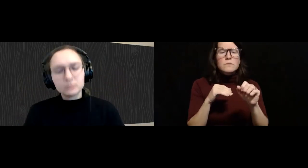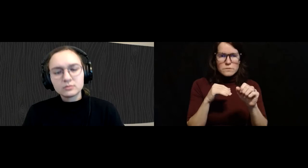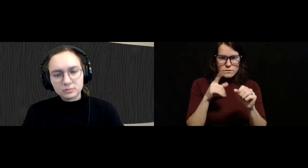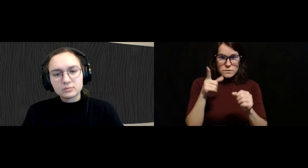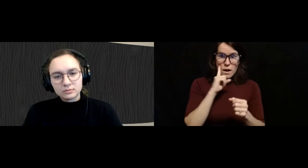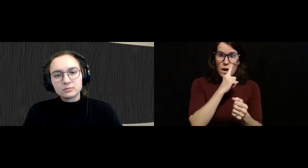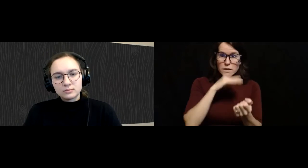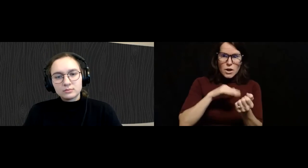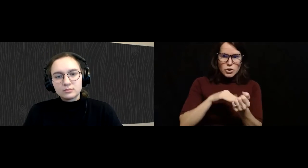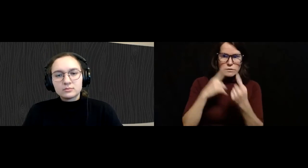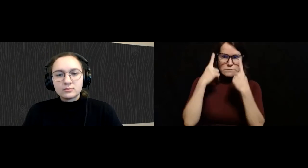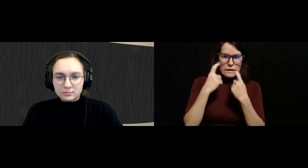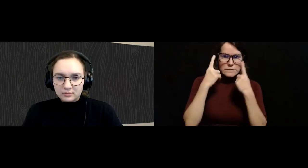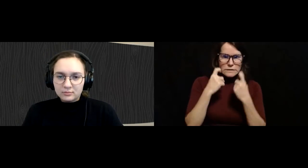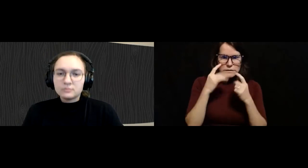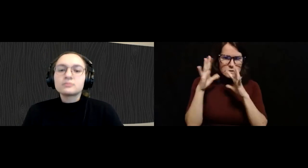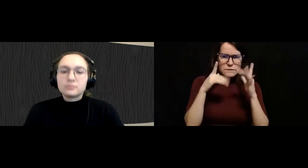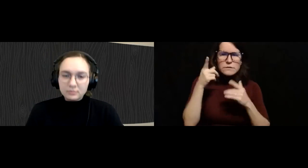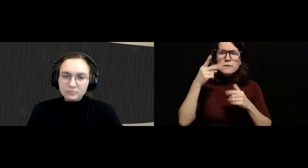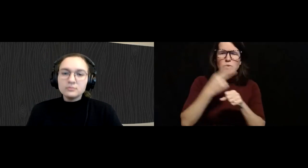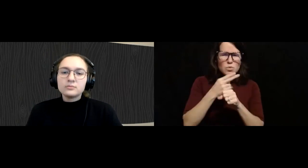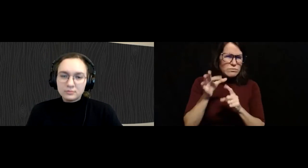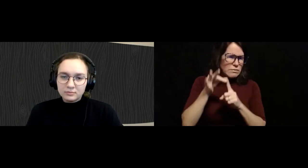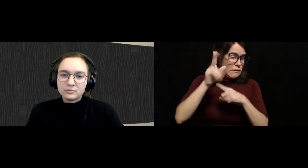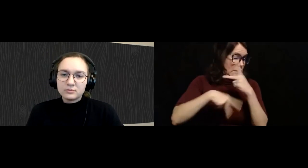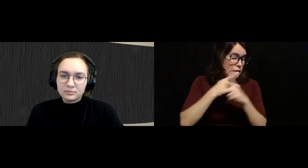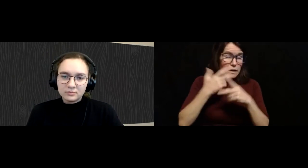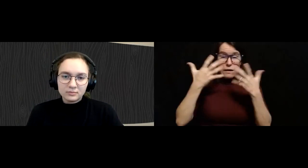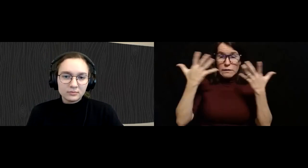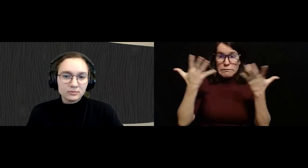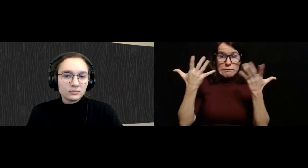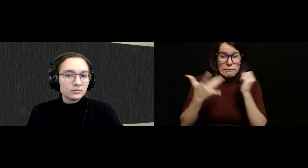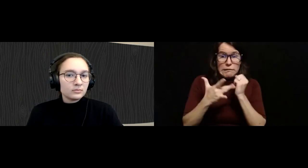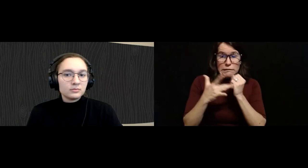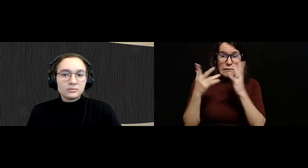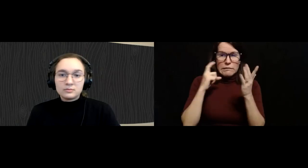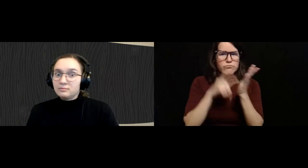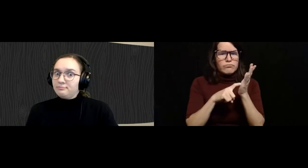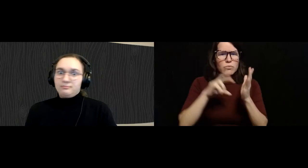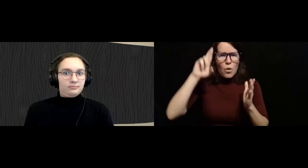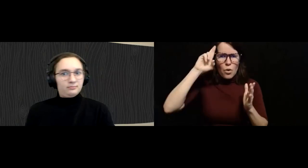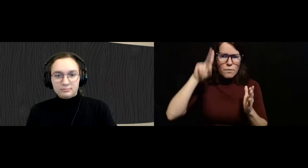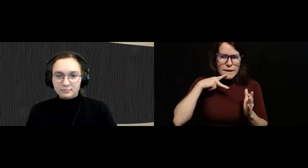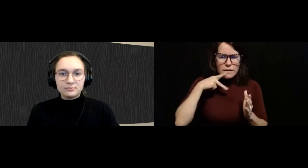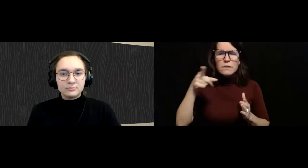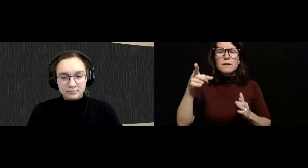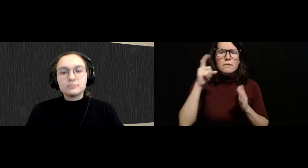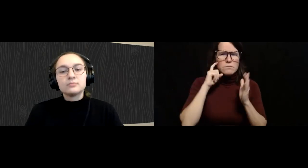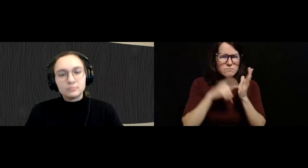Okay, well, you have to go to an eye doctor and they do a number of tests. They use some sort of special something, technology, you know,